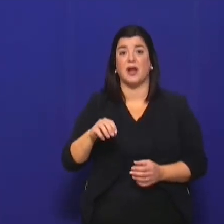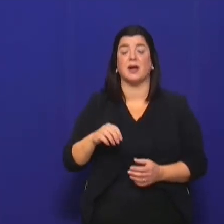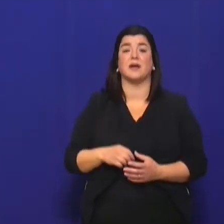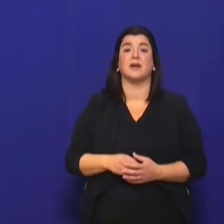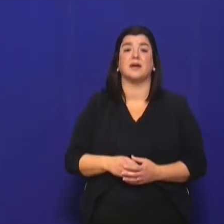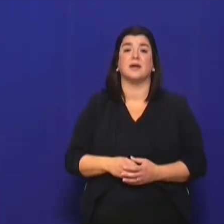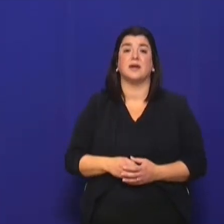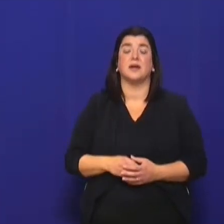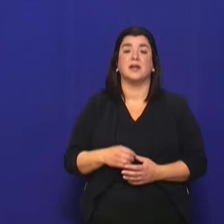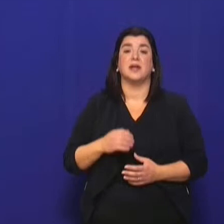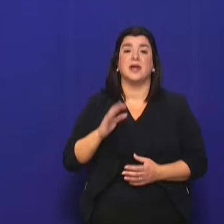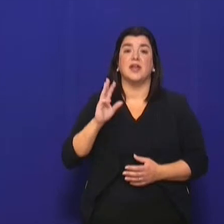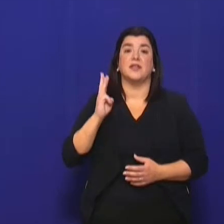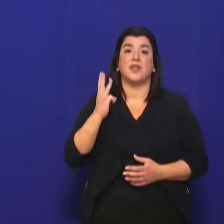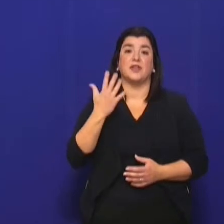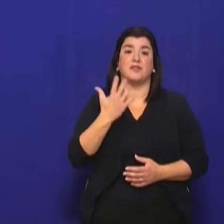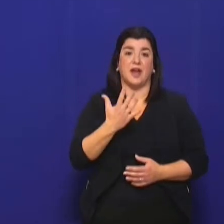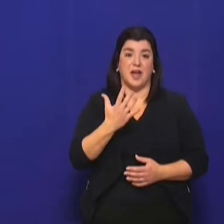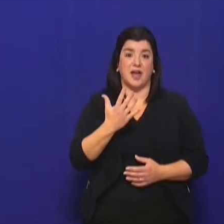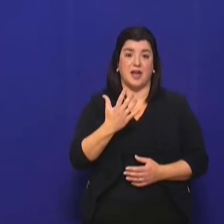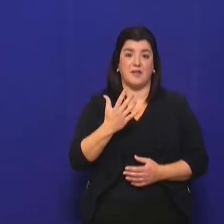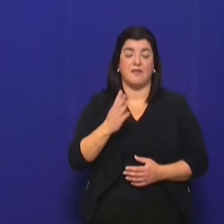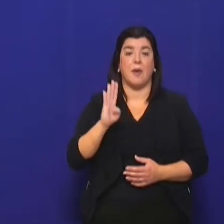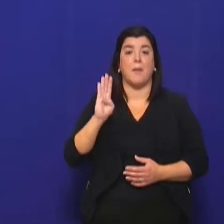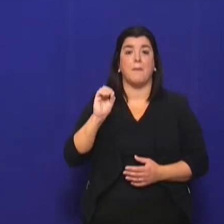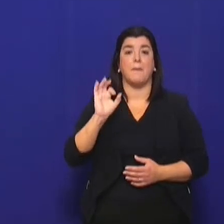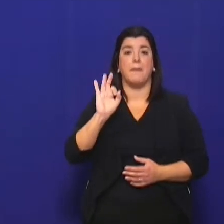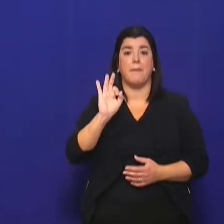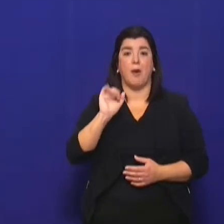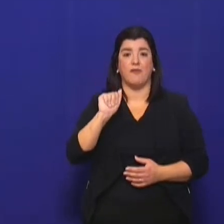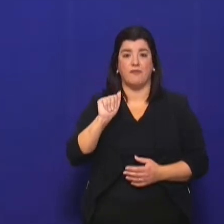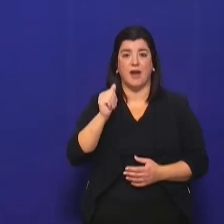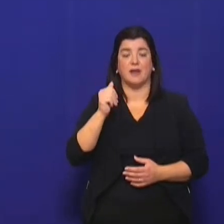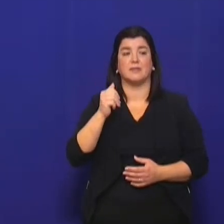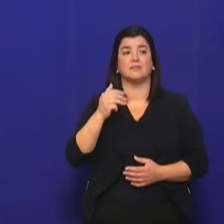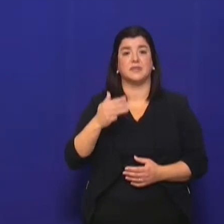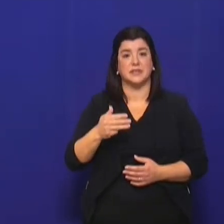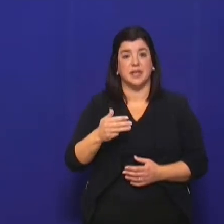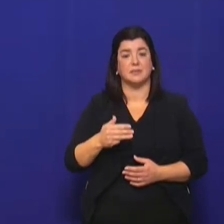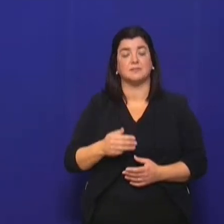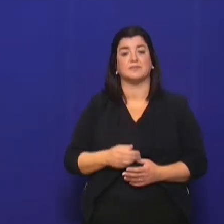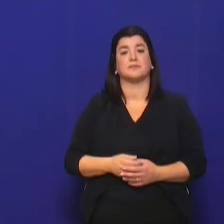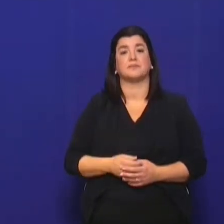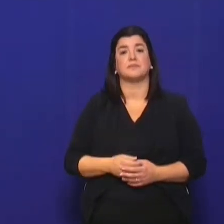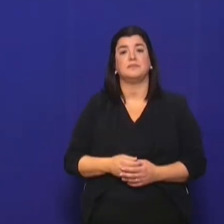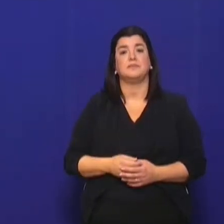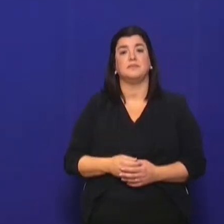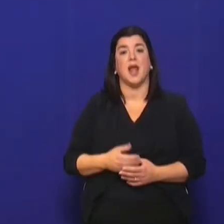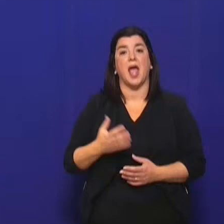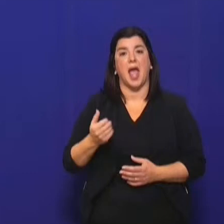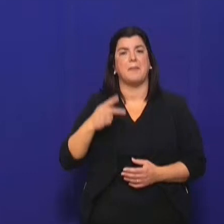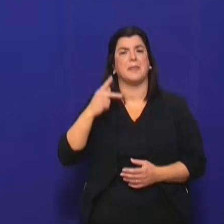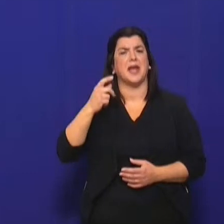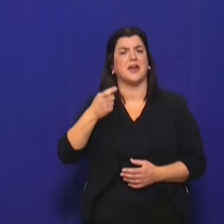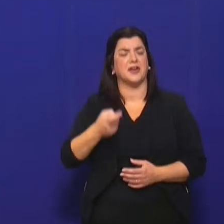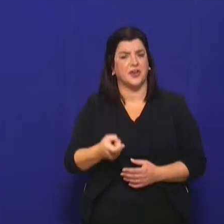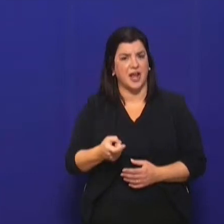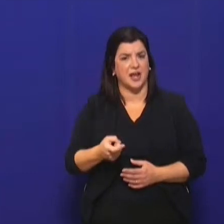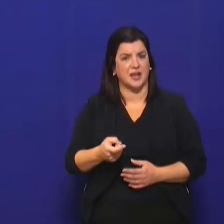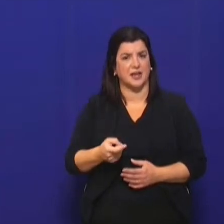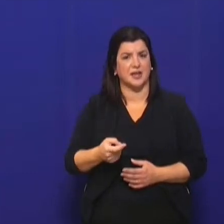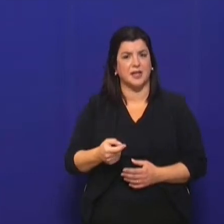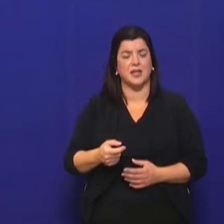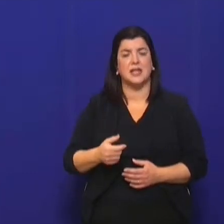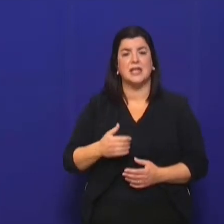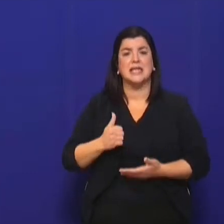persuna, Boffa 9, St. Thomas 10 persuni, Caring Grek għanna persuna waħda, Good Samaritan